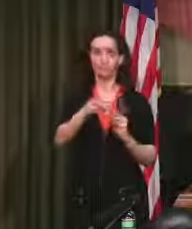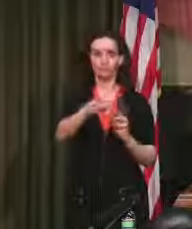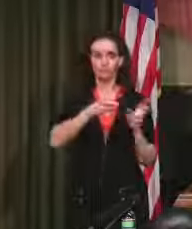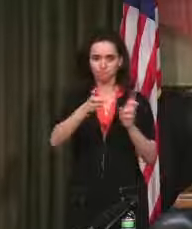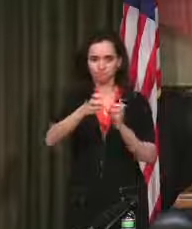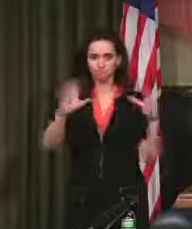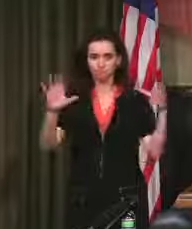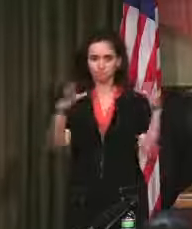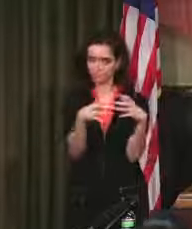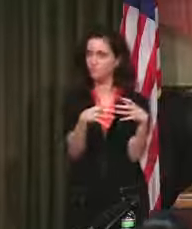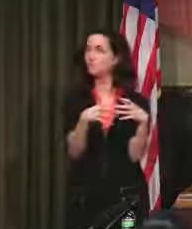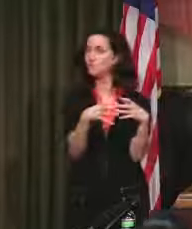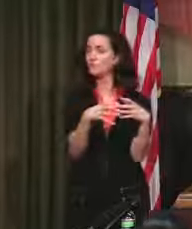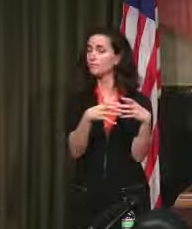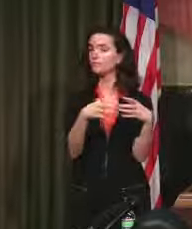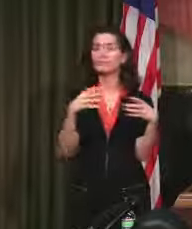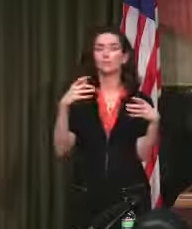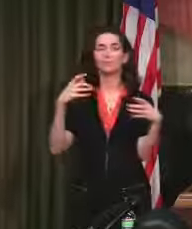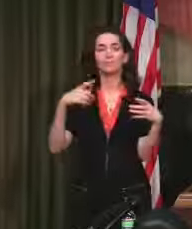have real